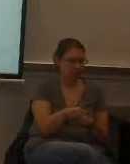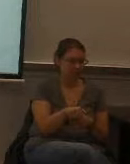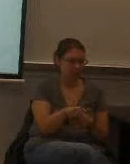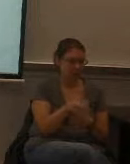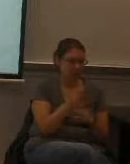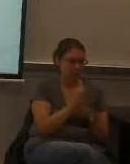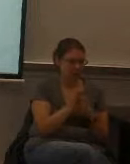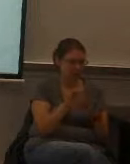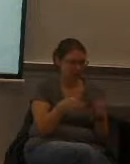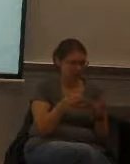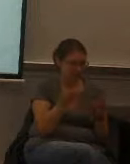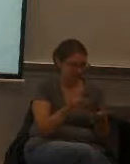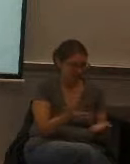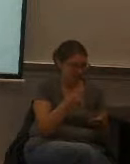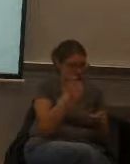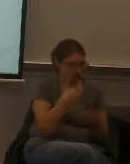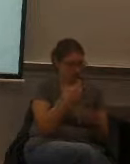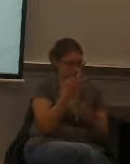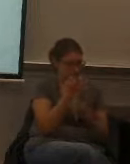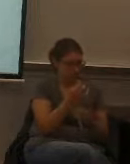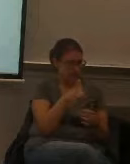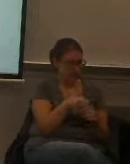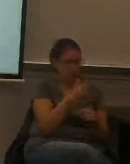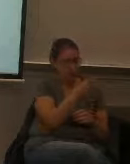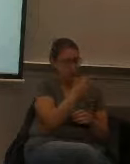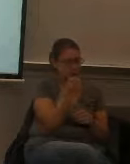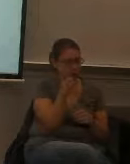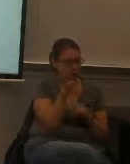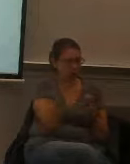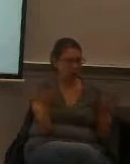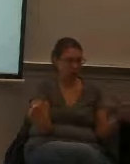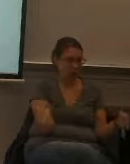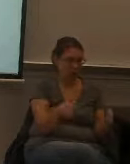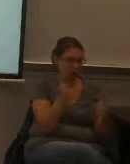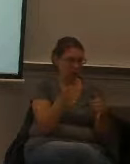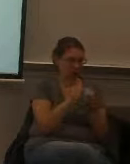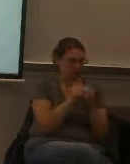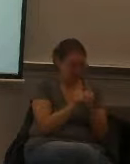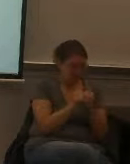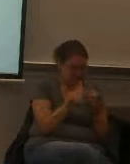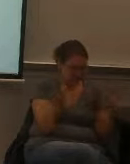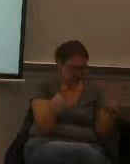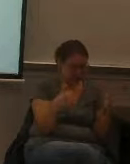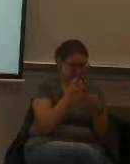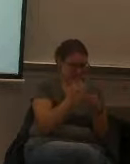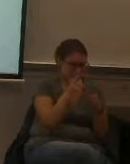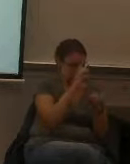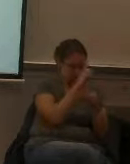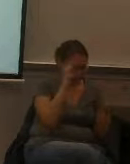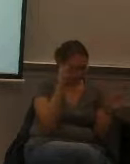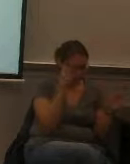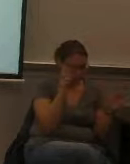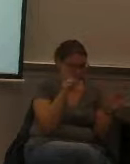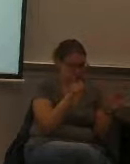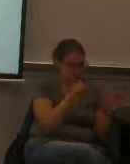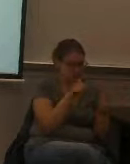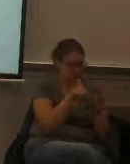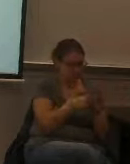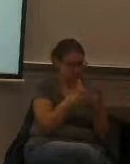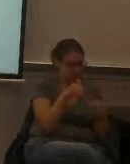this part of the class because I'm interested in you guys pulling it all together and some of these concepts that come out of